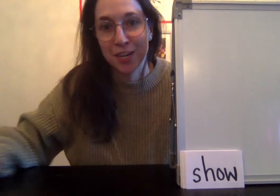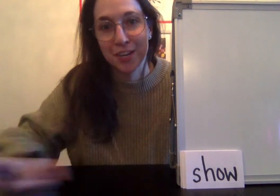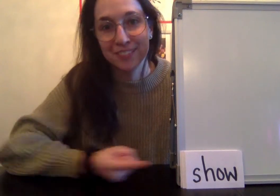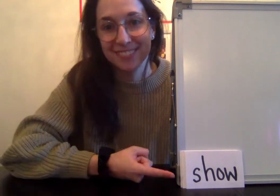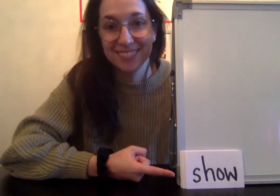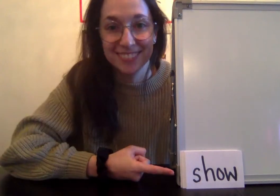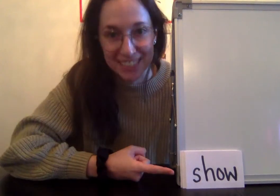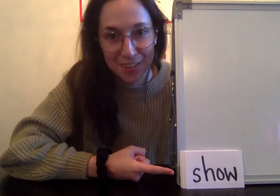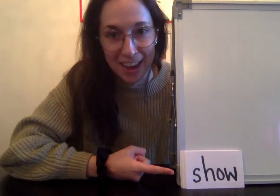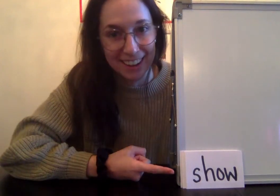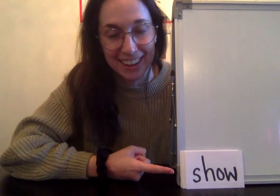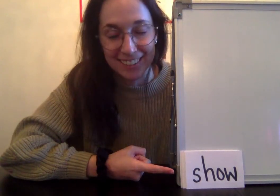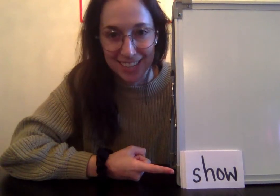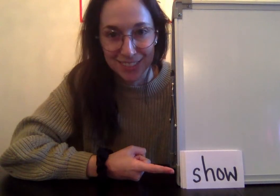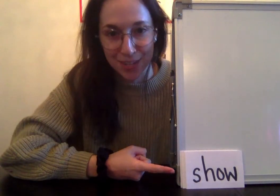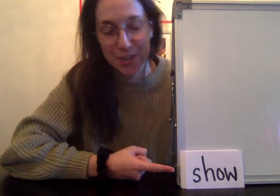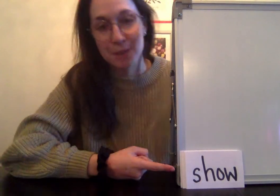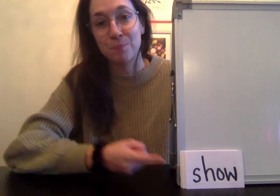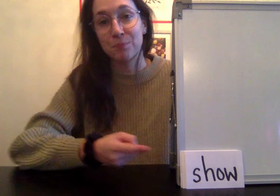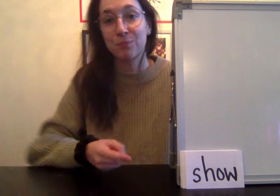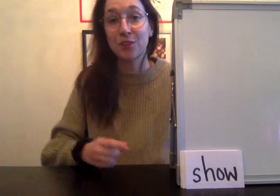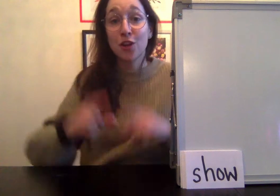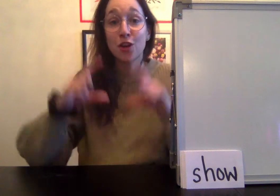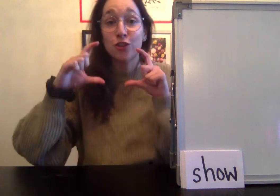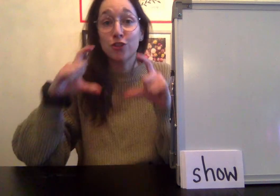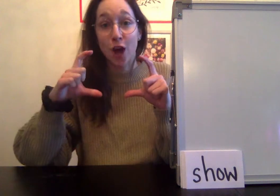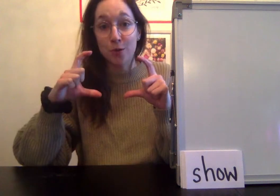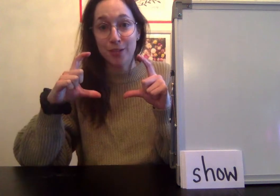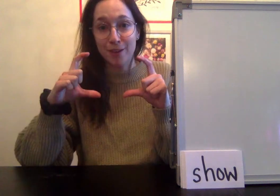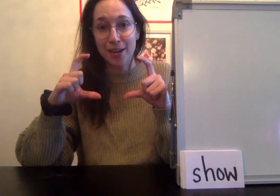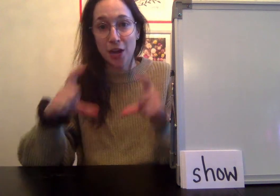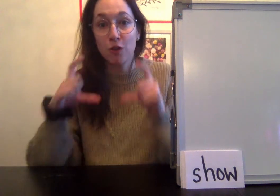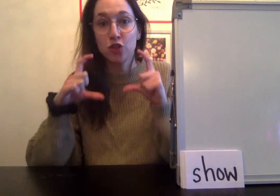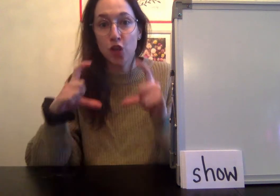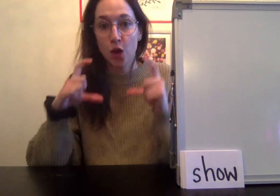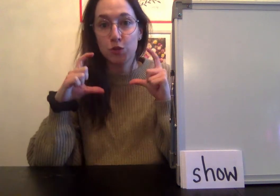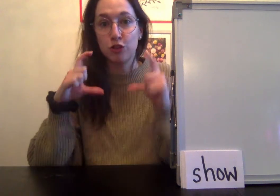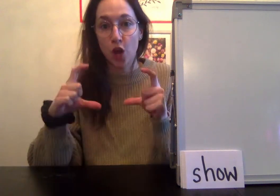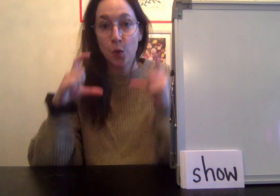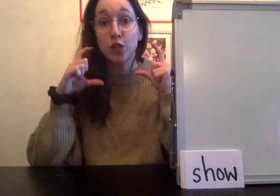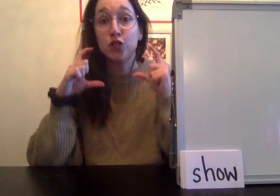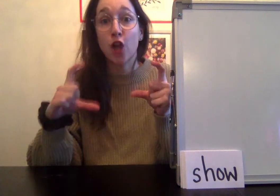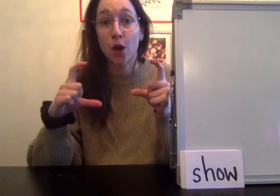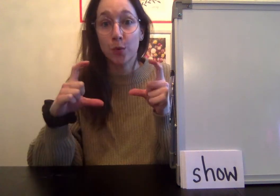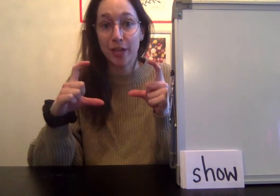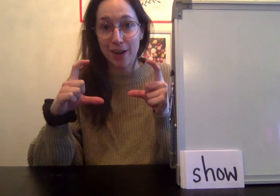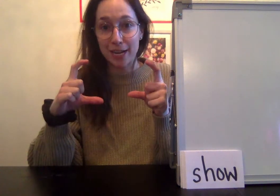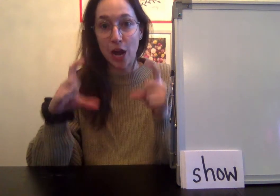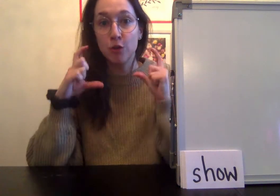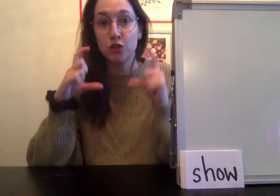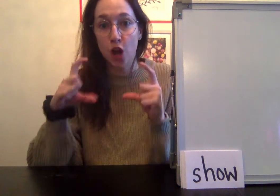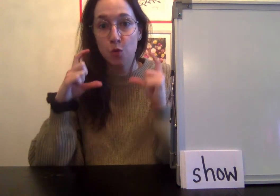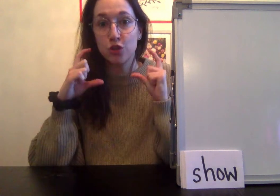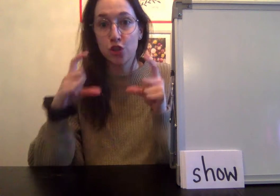own. Let's go ahead and get started. Show. Get ready, go. Show. Get ready, go.